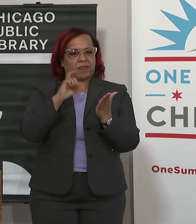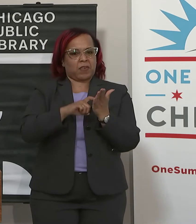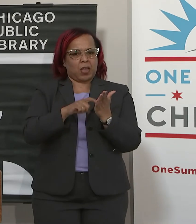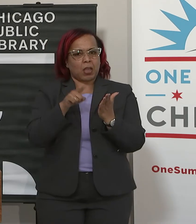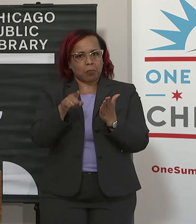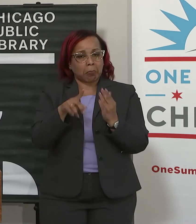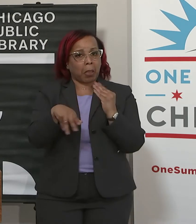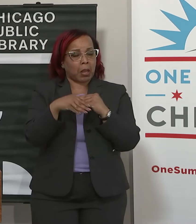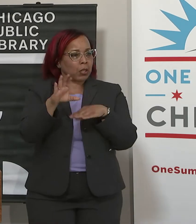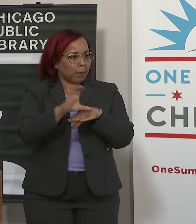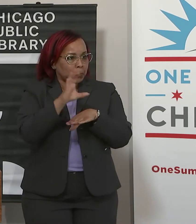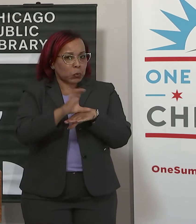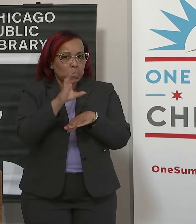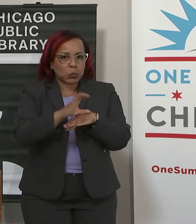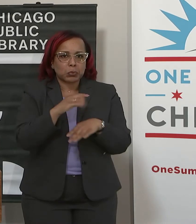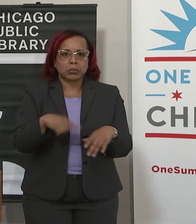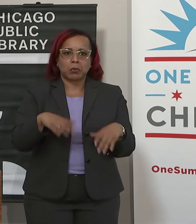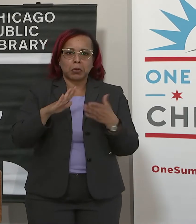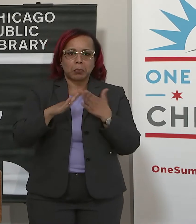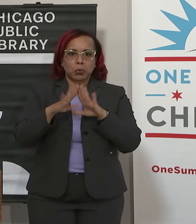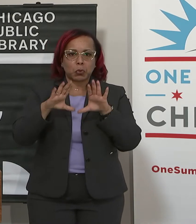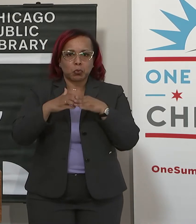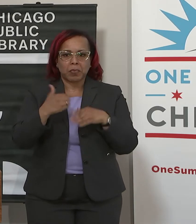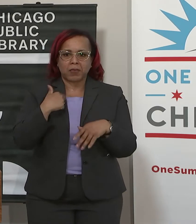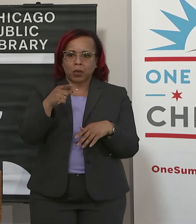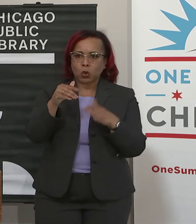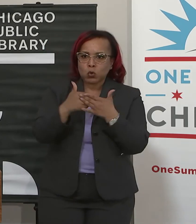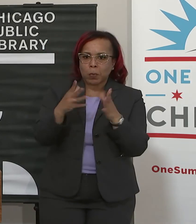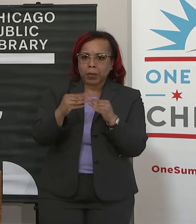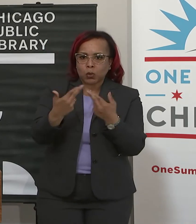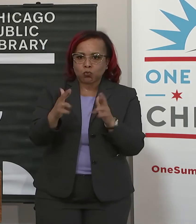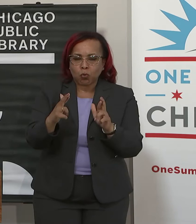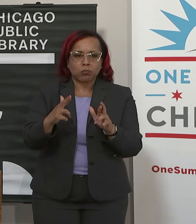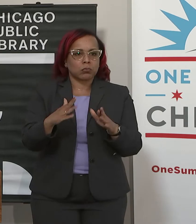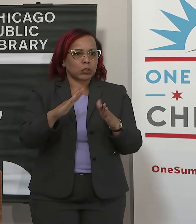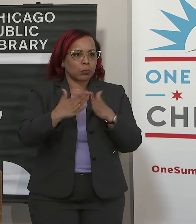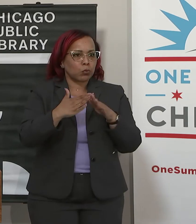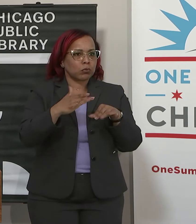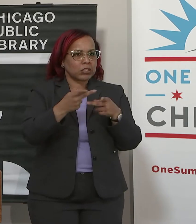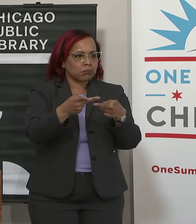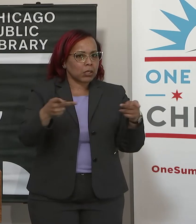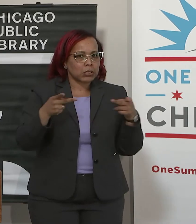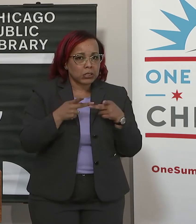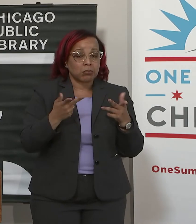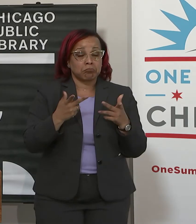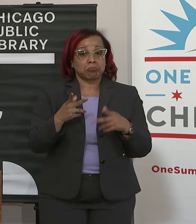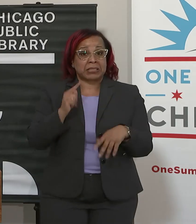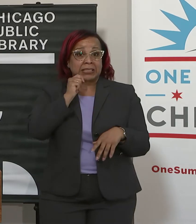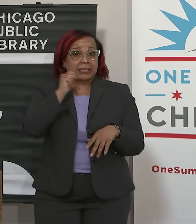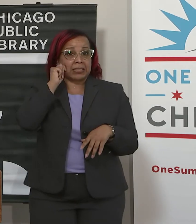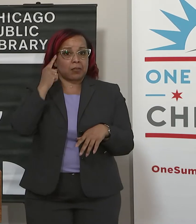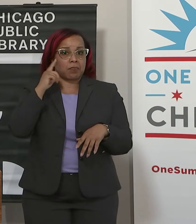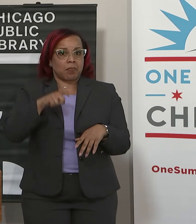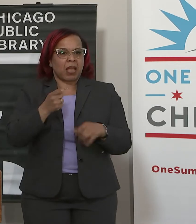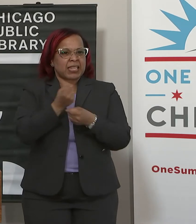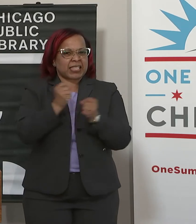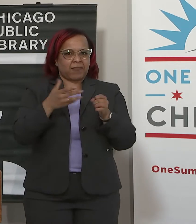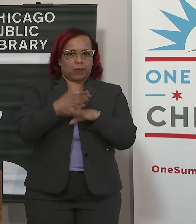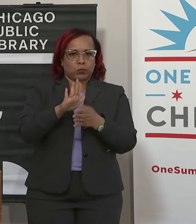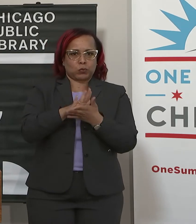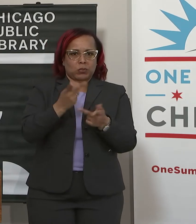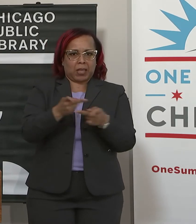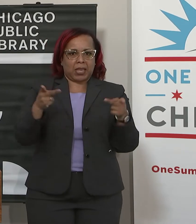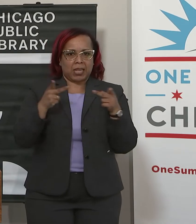added computers, community groups will find new meeting rooms and community space, and teens will find a safe after-school